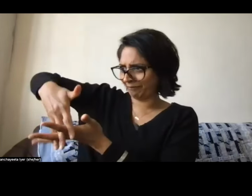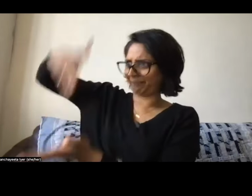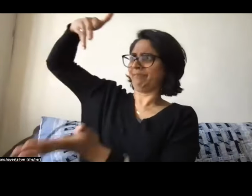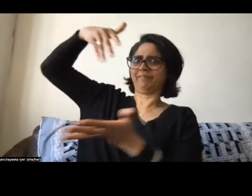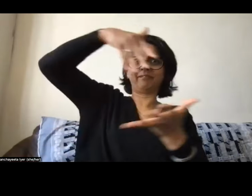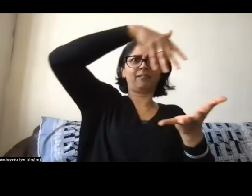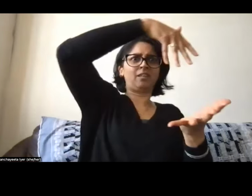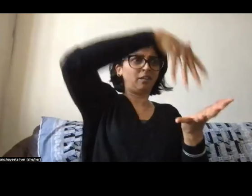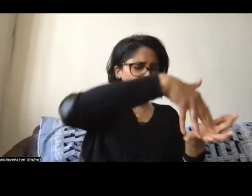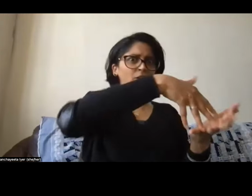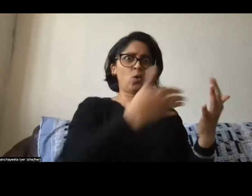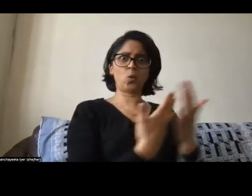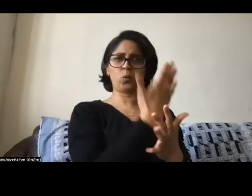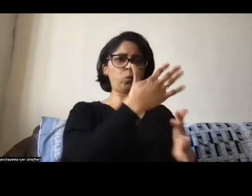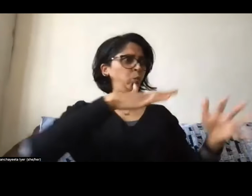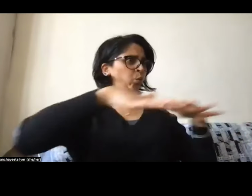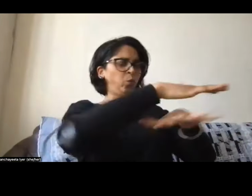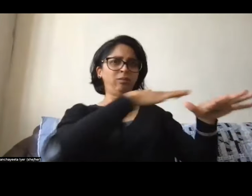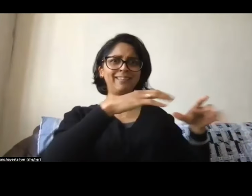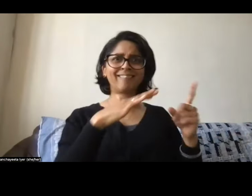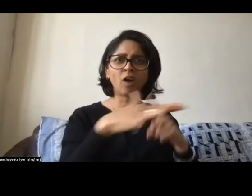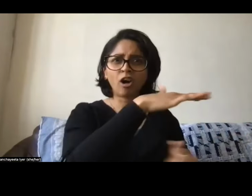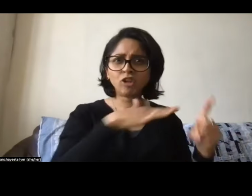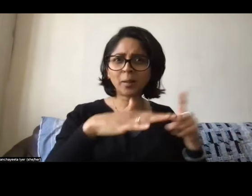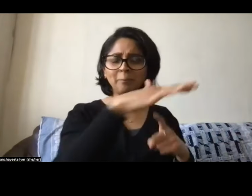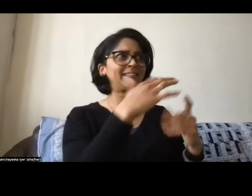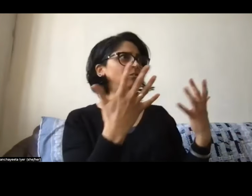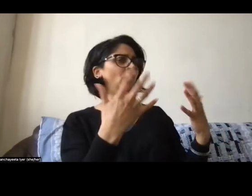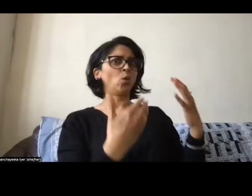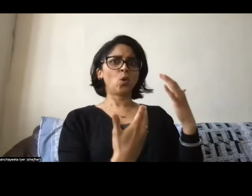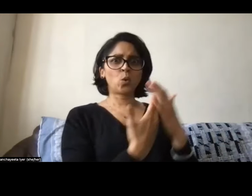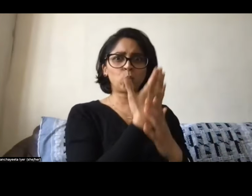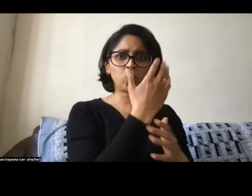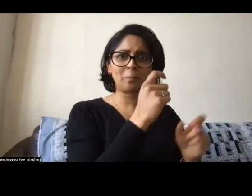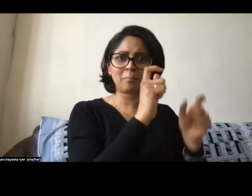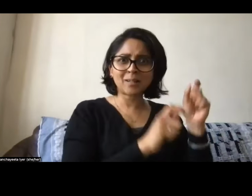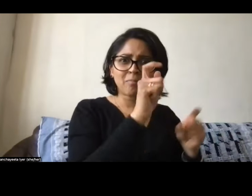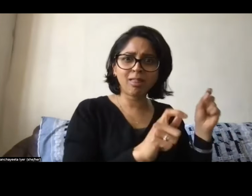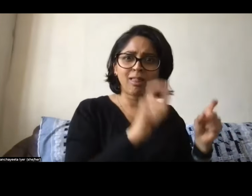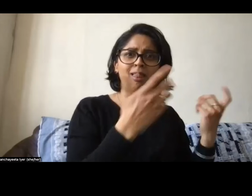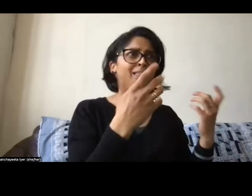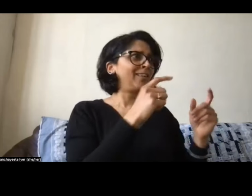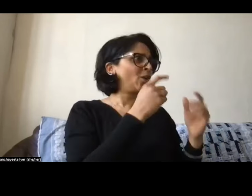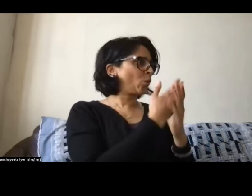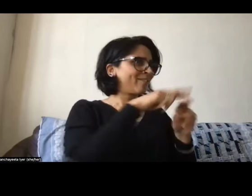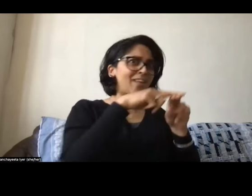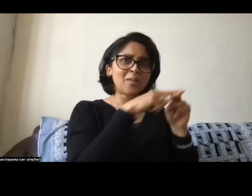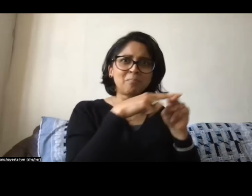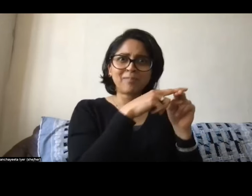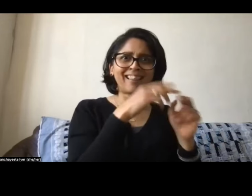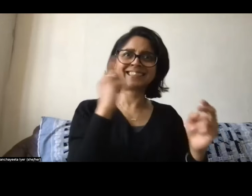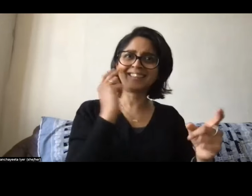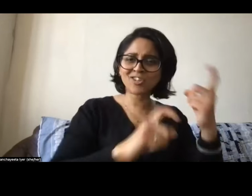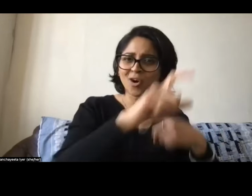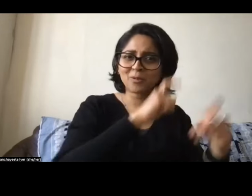and how their lives have completely changed, moving and from one area that they lived in and grew up in, and then